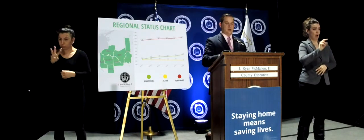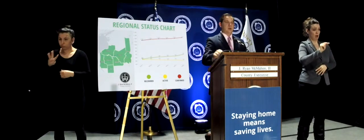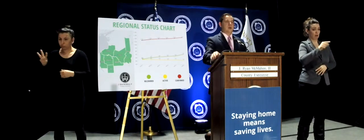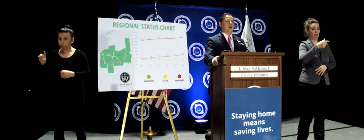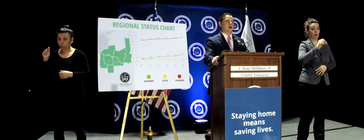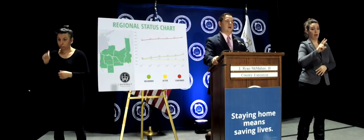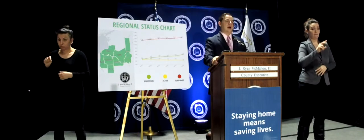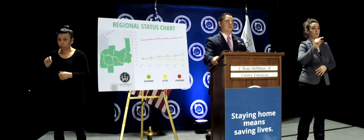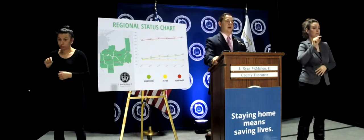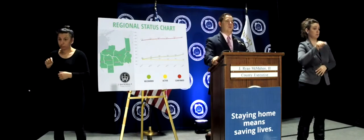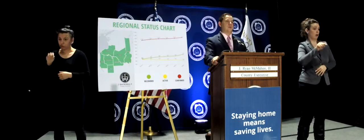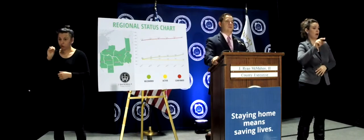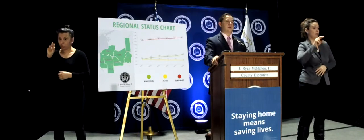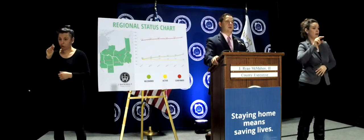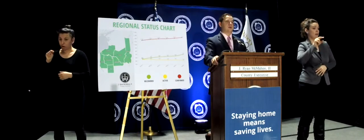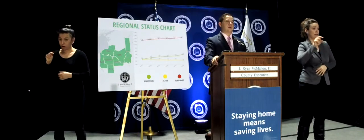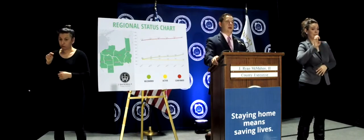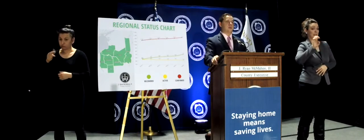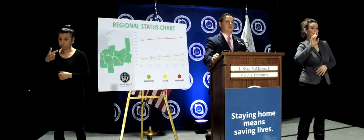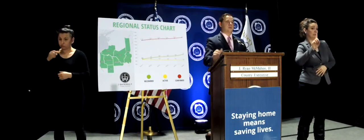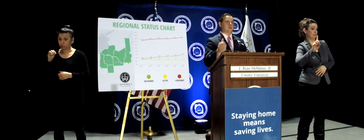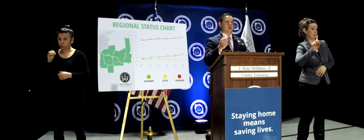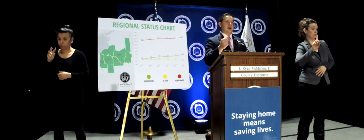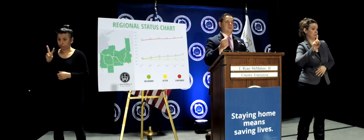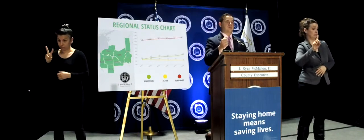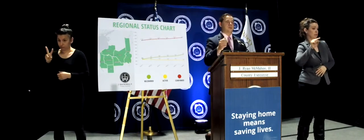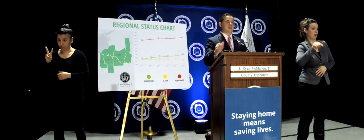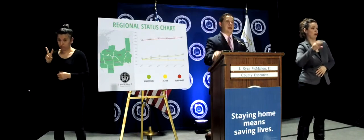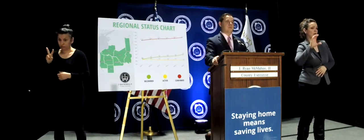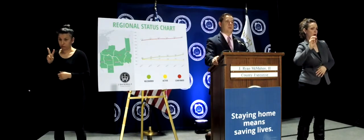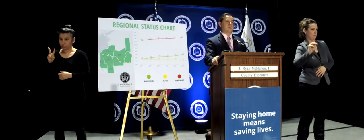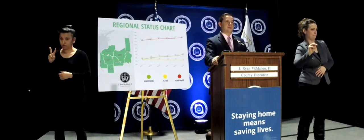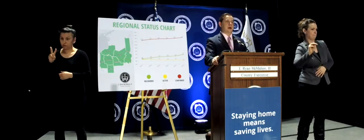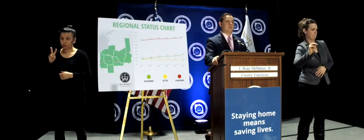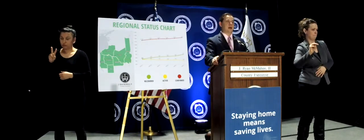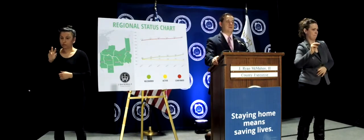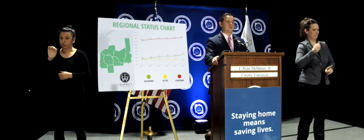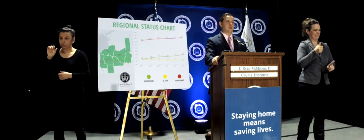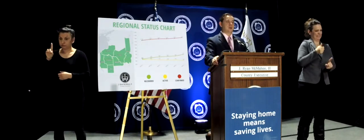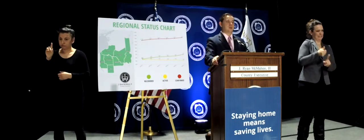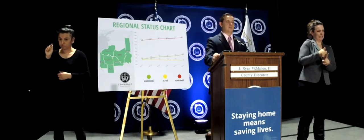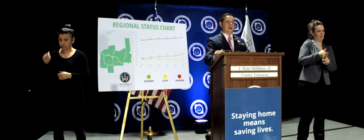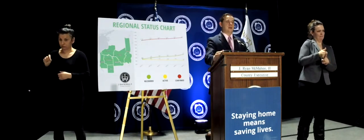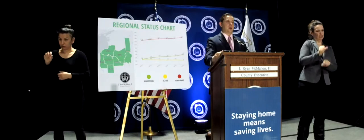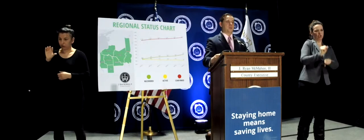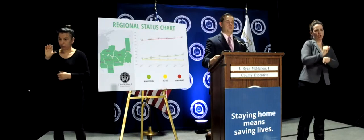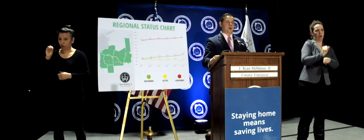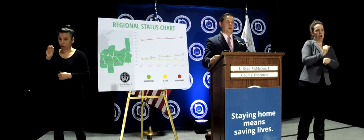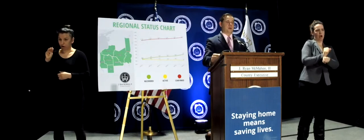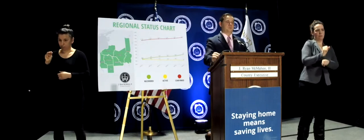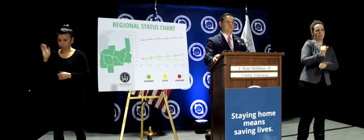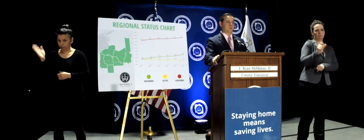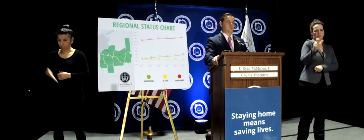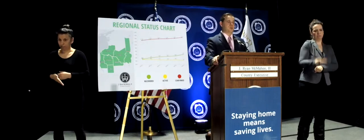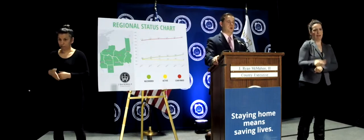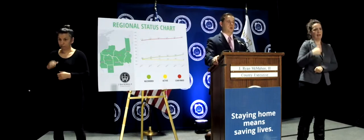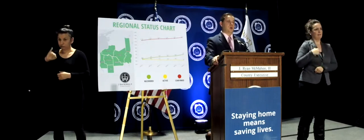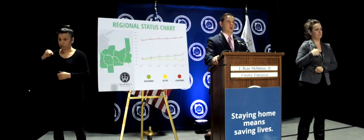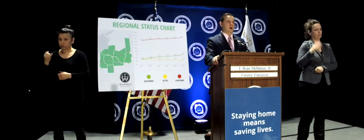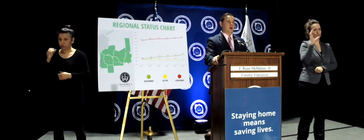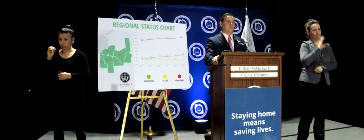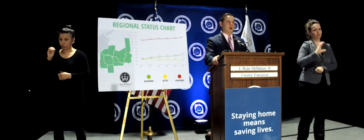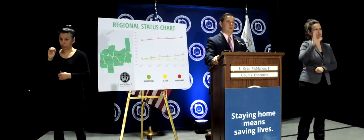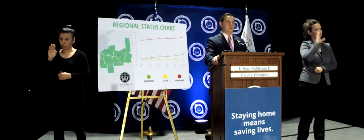www.ongoved.com. On that website, click on the Jobs tab up in the top left. There are many companies hiring. And